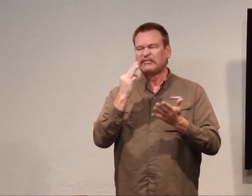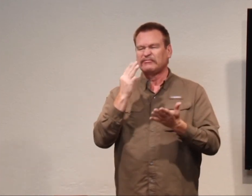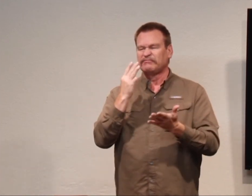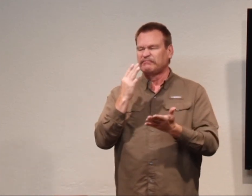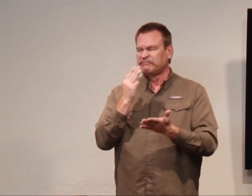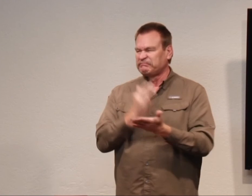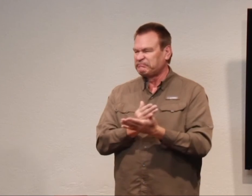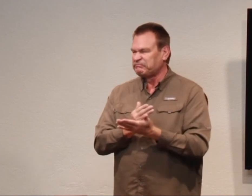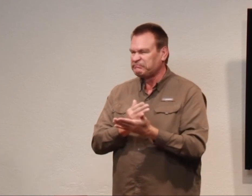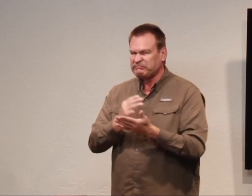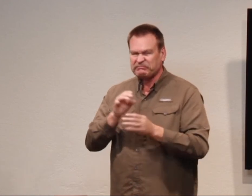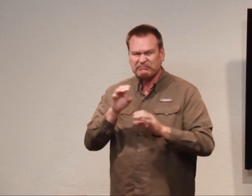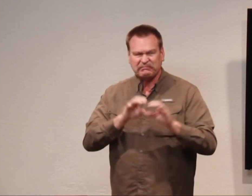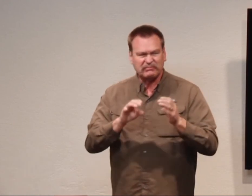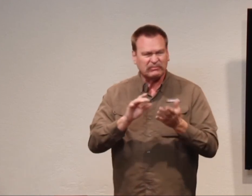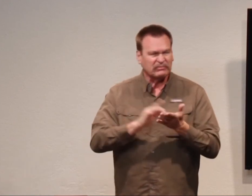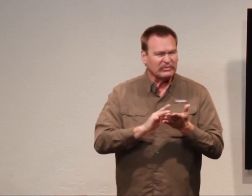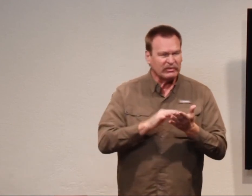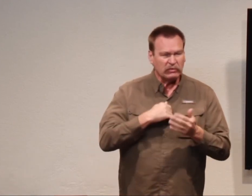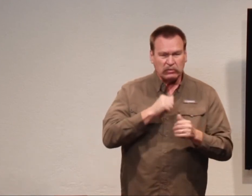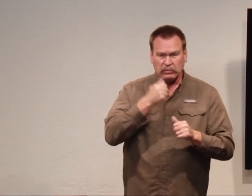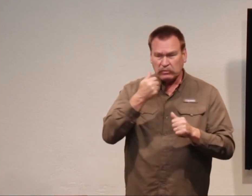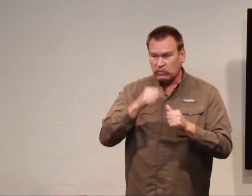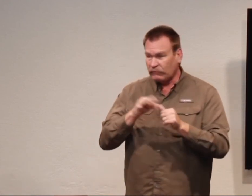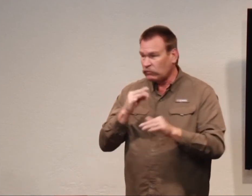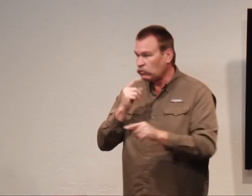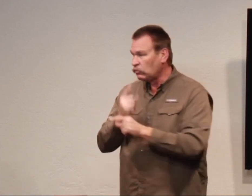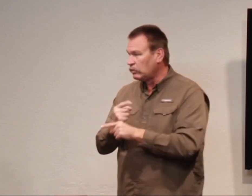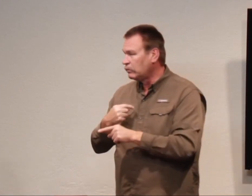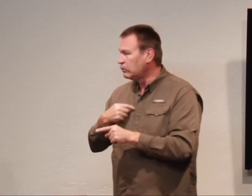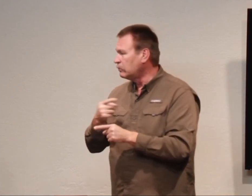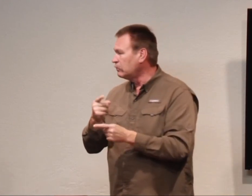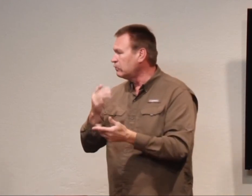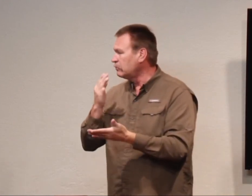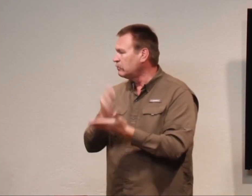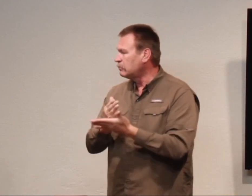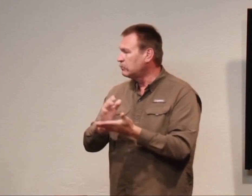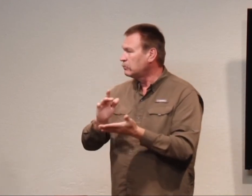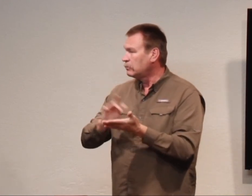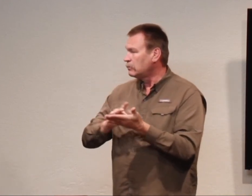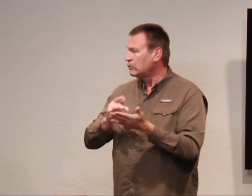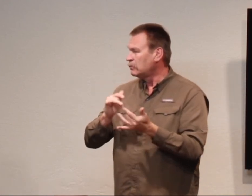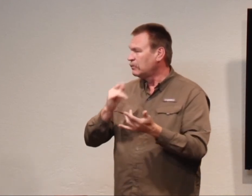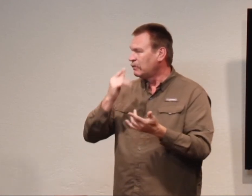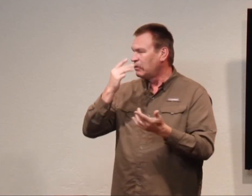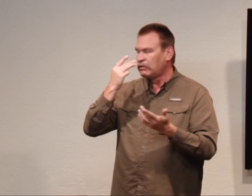news that the doctors have decided the chemo,